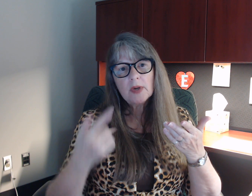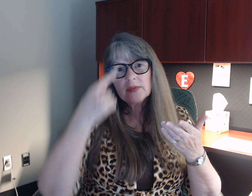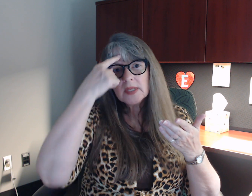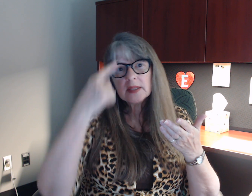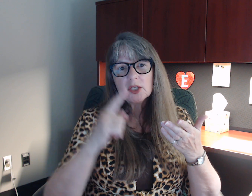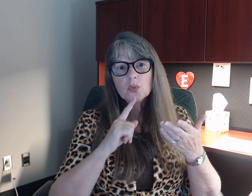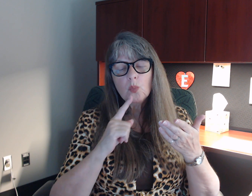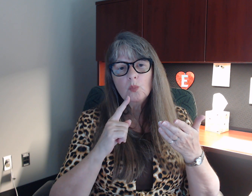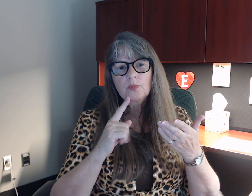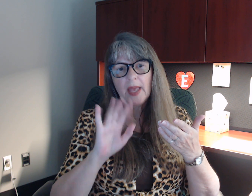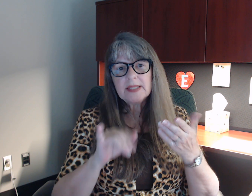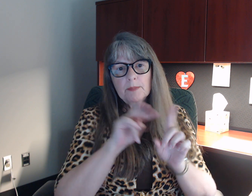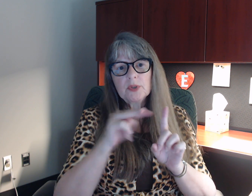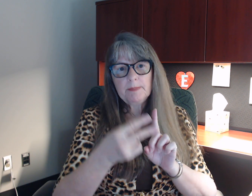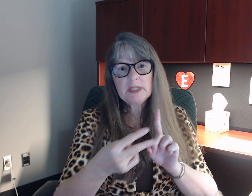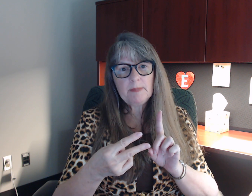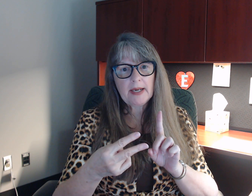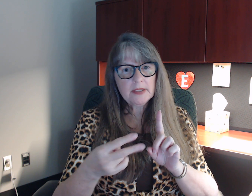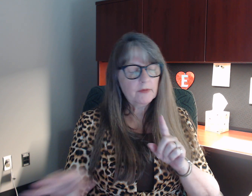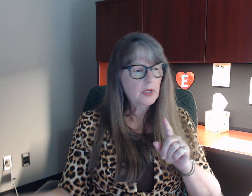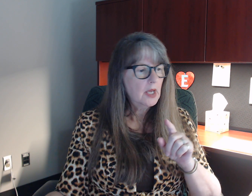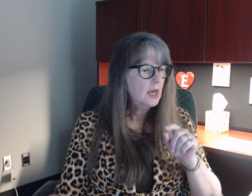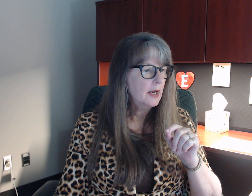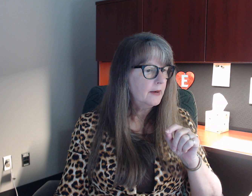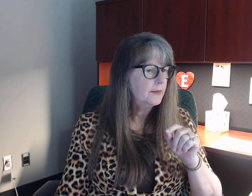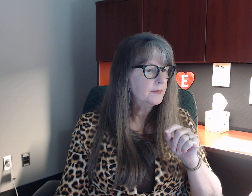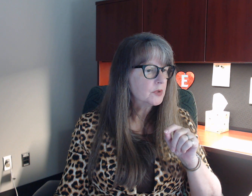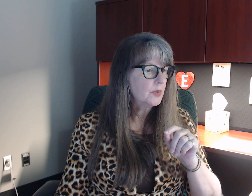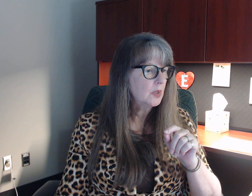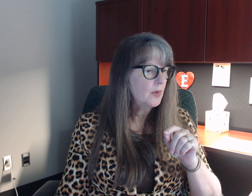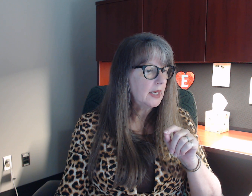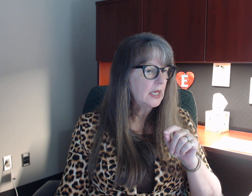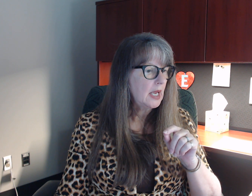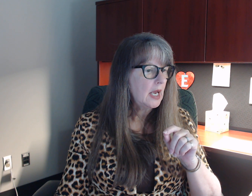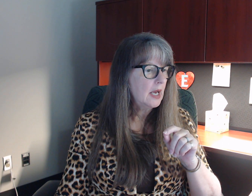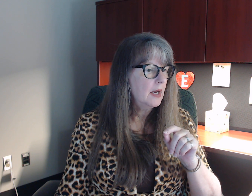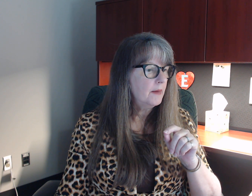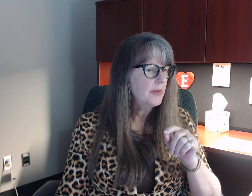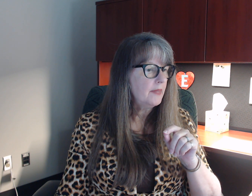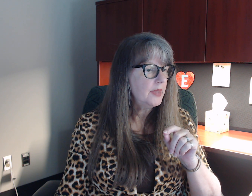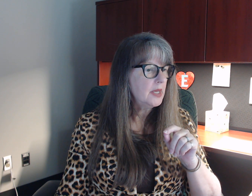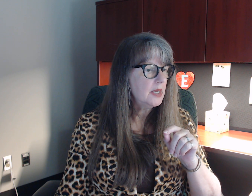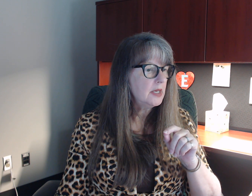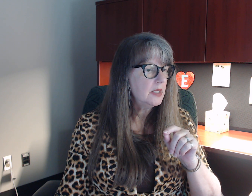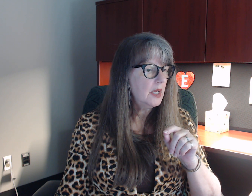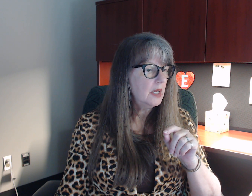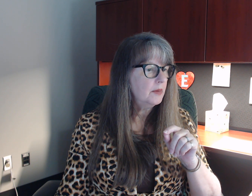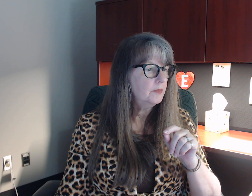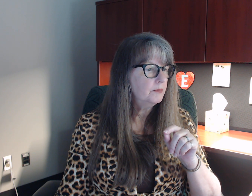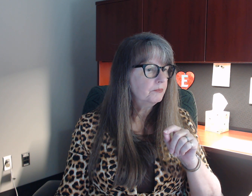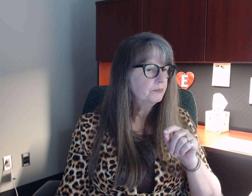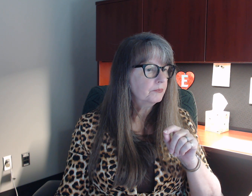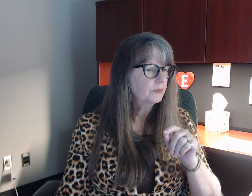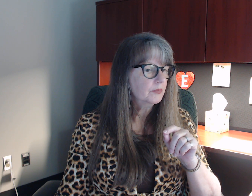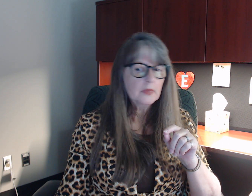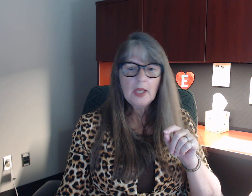think that's the perspective. So anyway, and then I don't